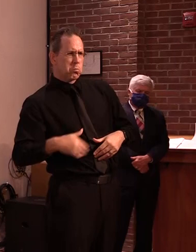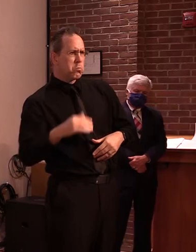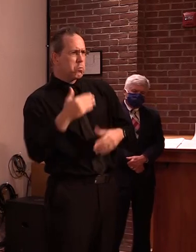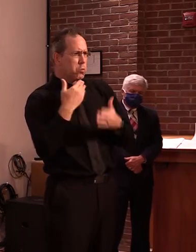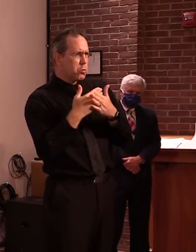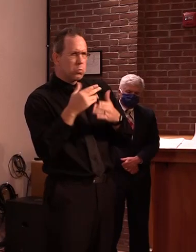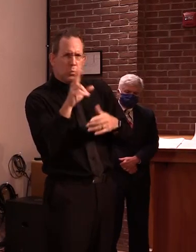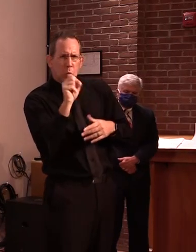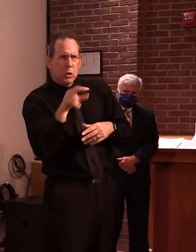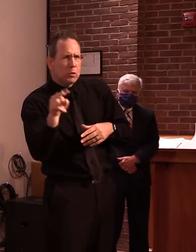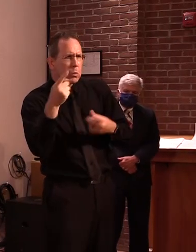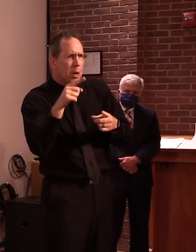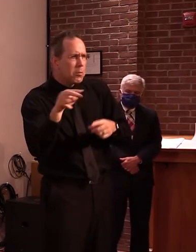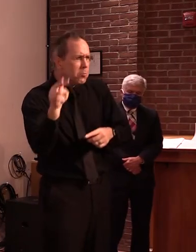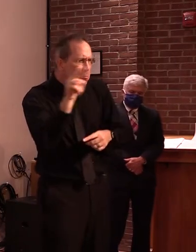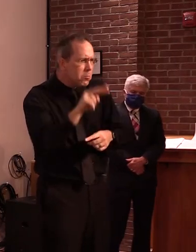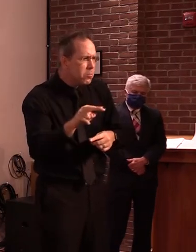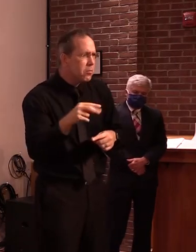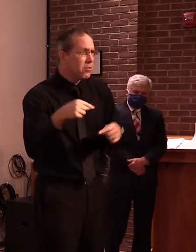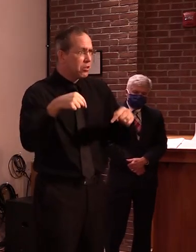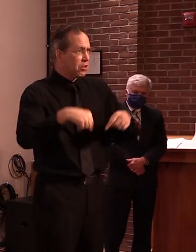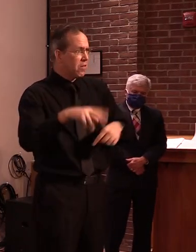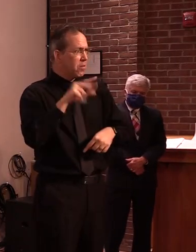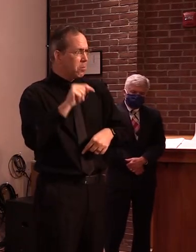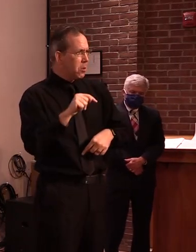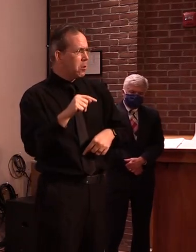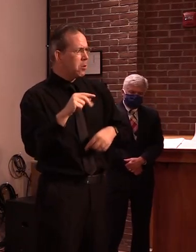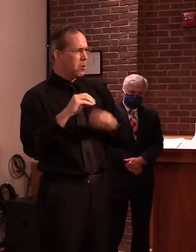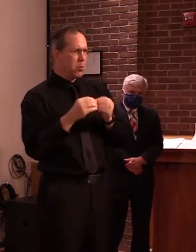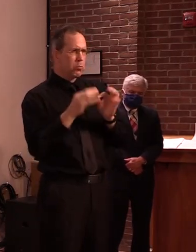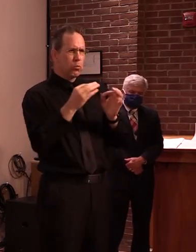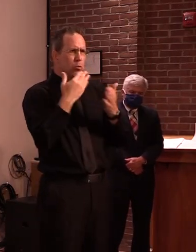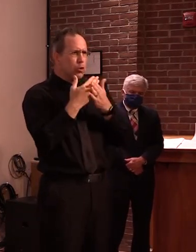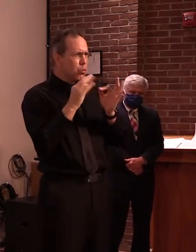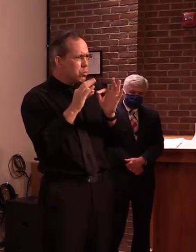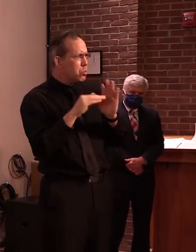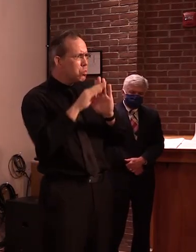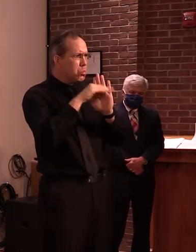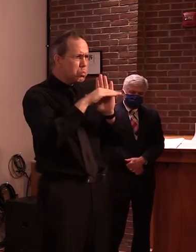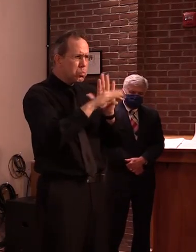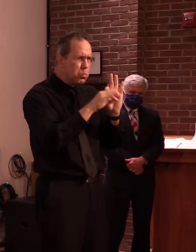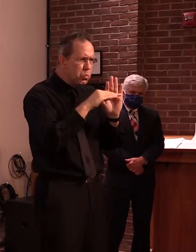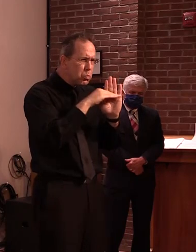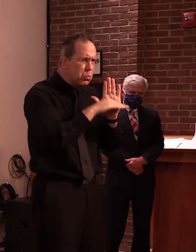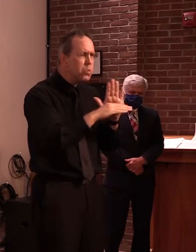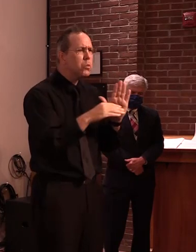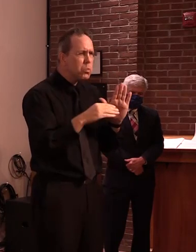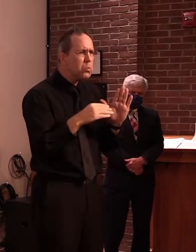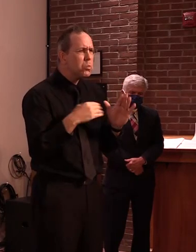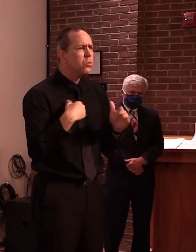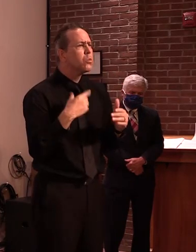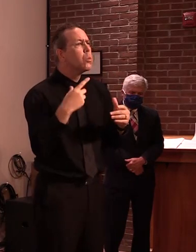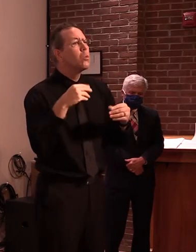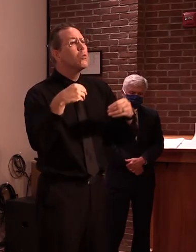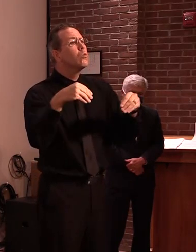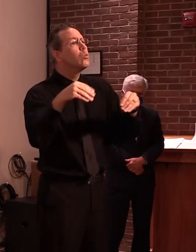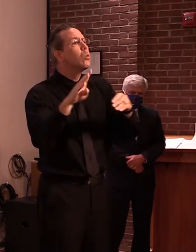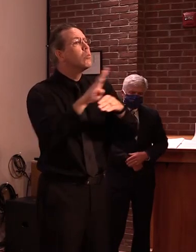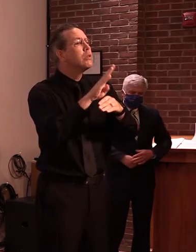own numbers show we can take another step forward. And we'll increase the capacity limit on retail businesses